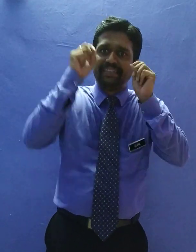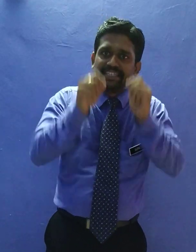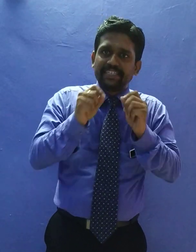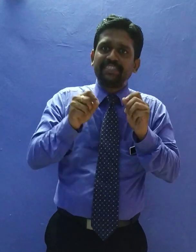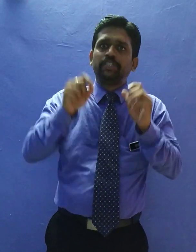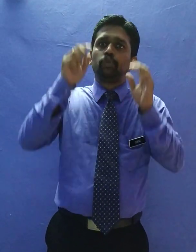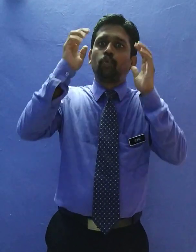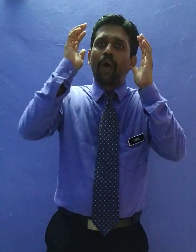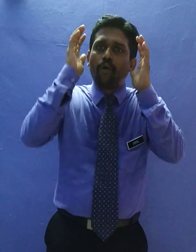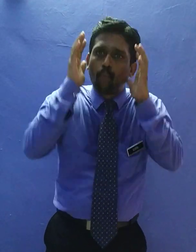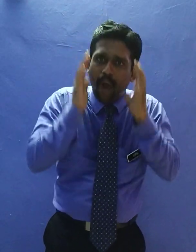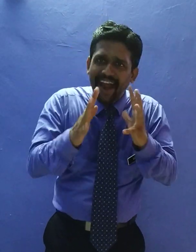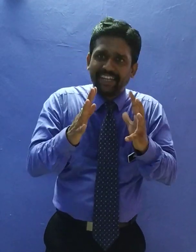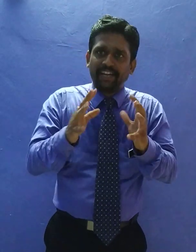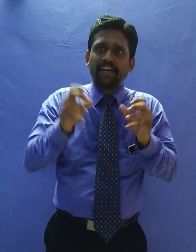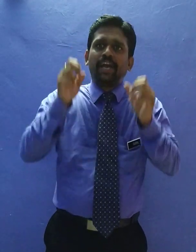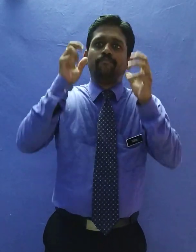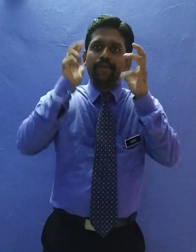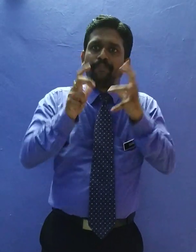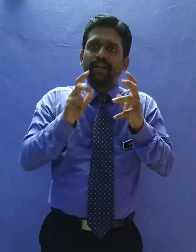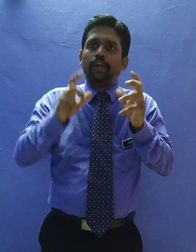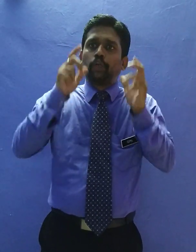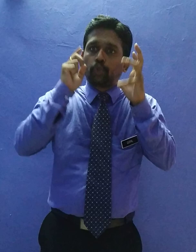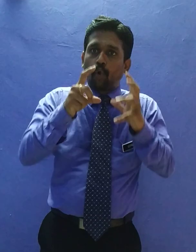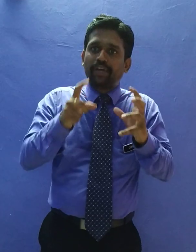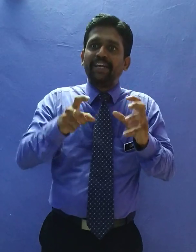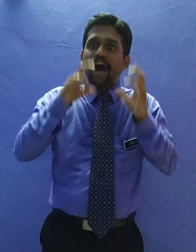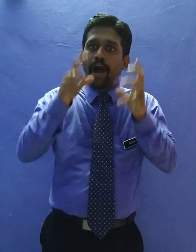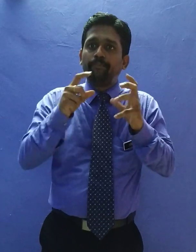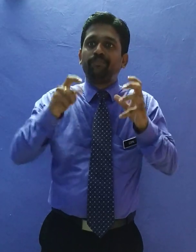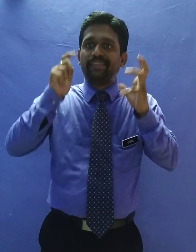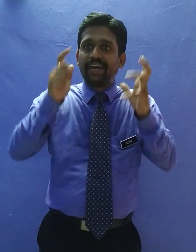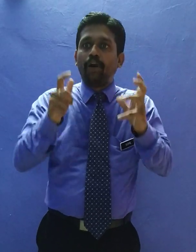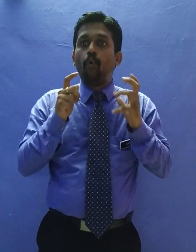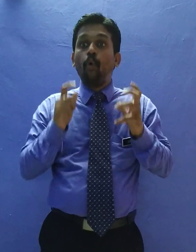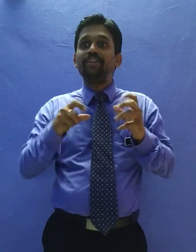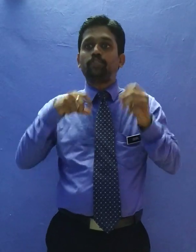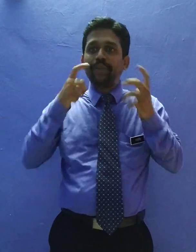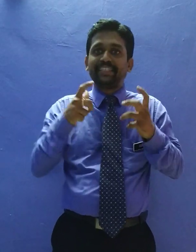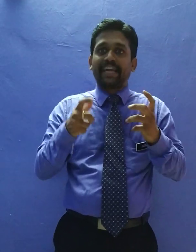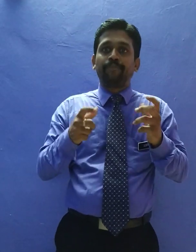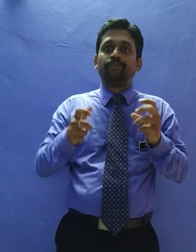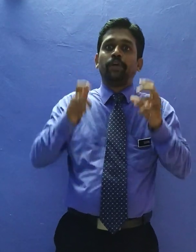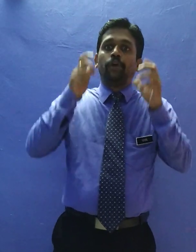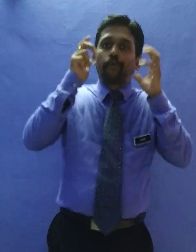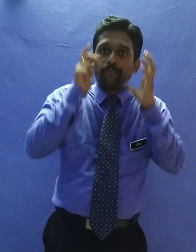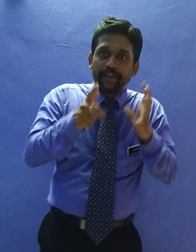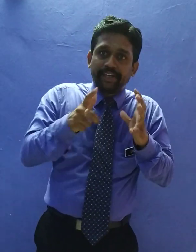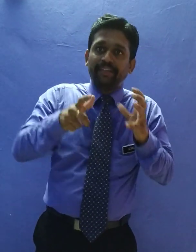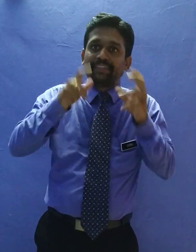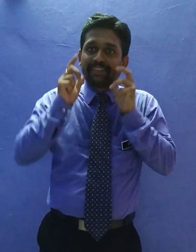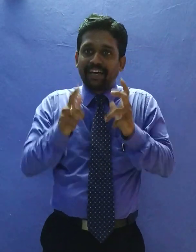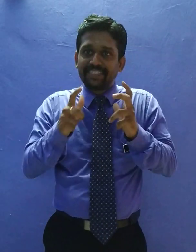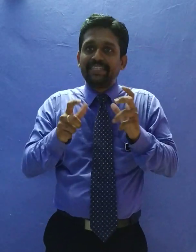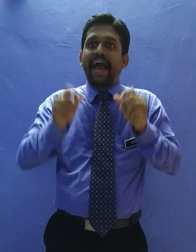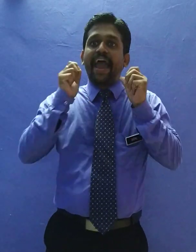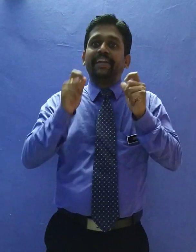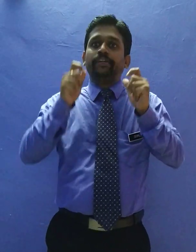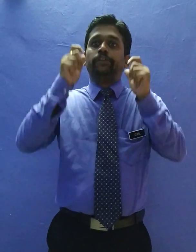This is to avoid people talking up their own sweet time completing the task and